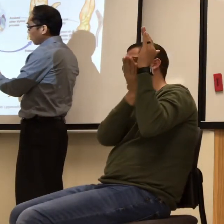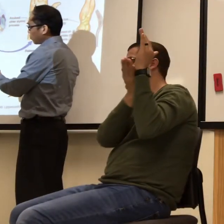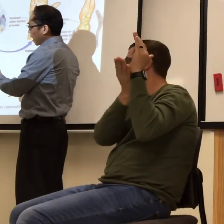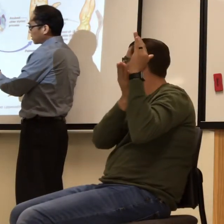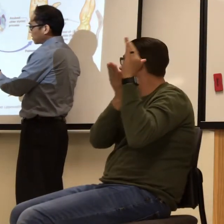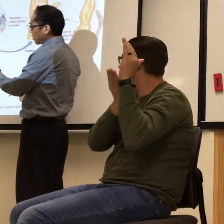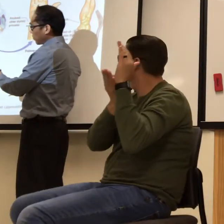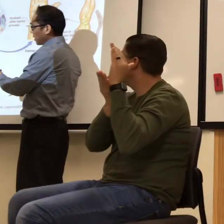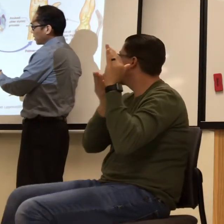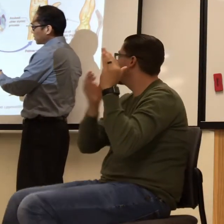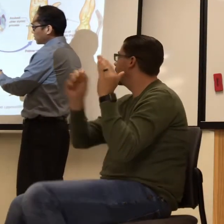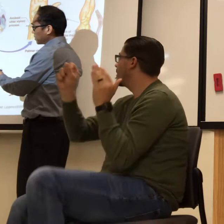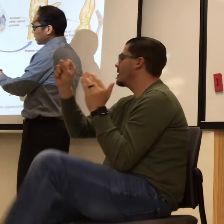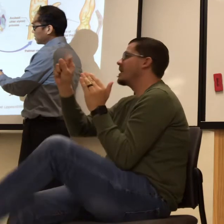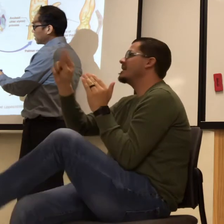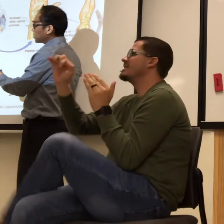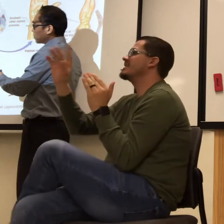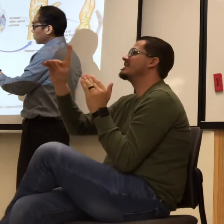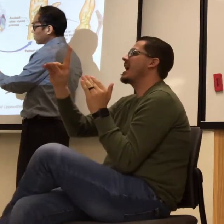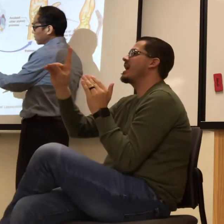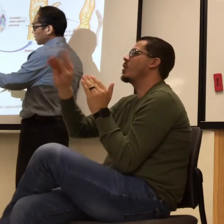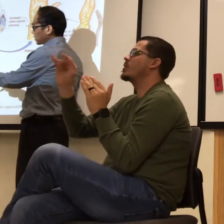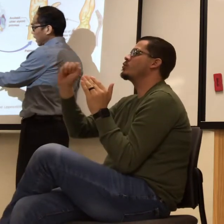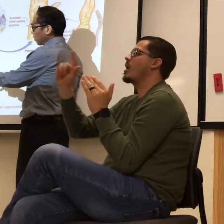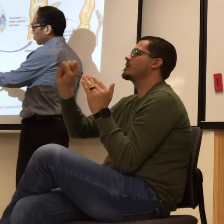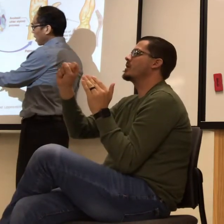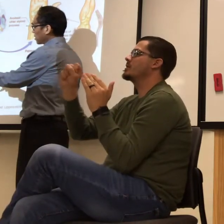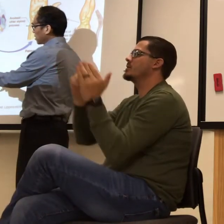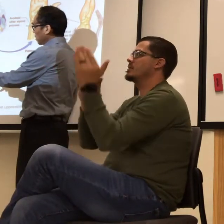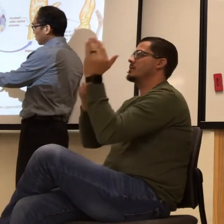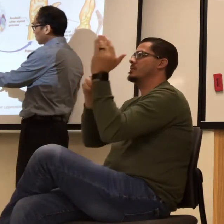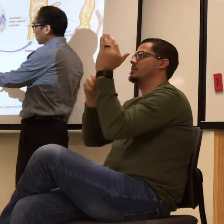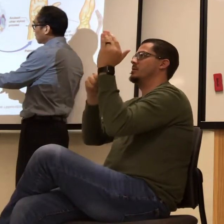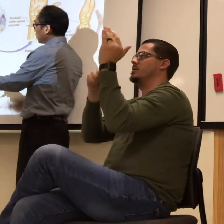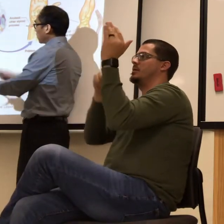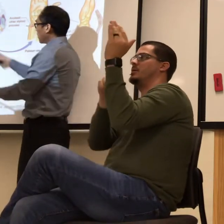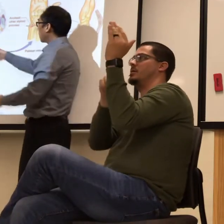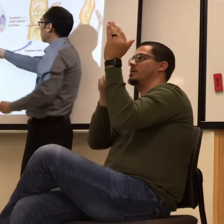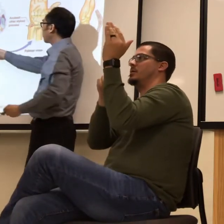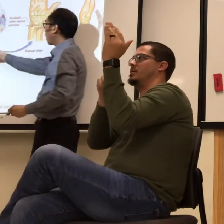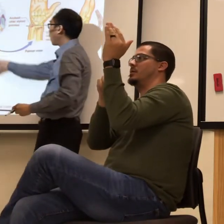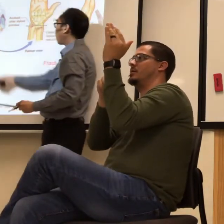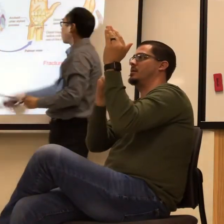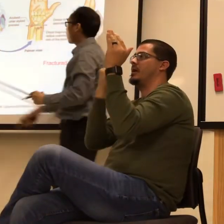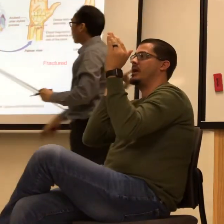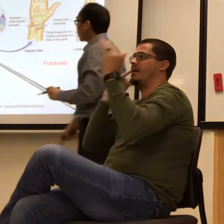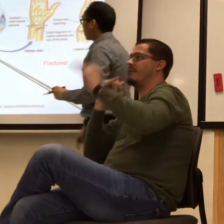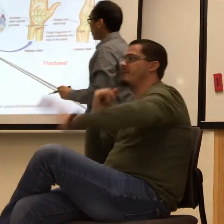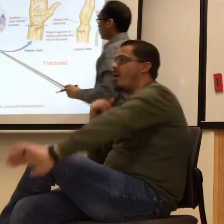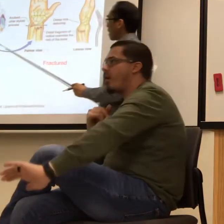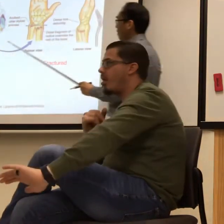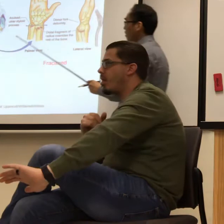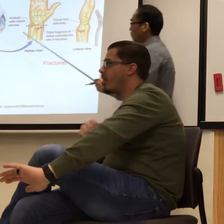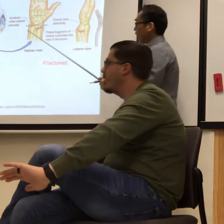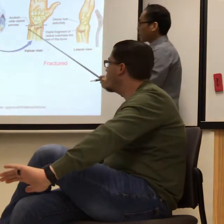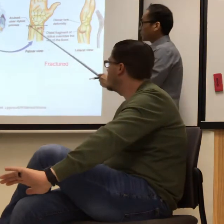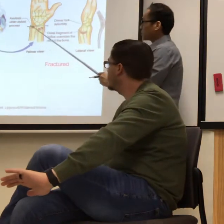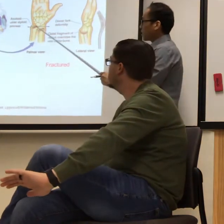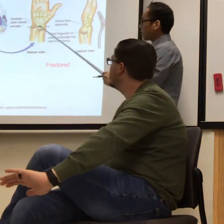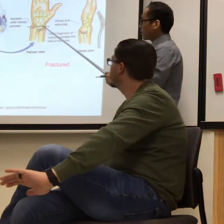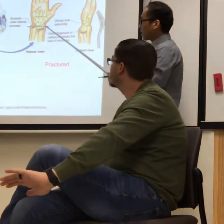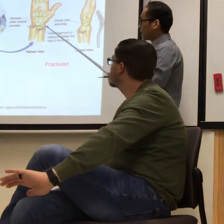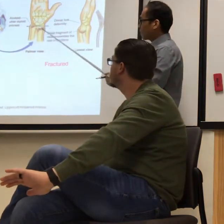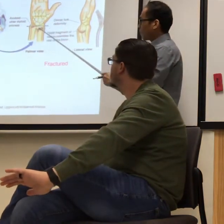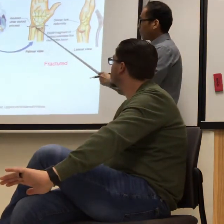the styloid process of the radius is distal to the styloid process of the ulna. But then if you fall and you have